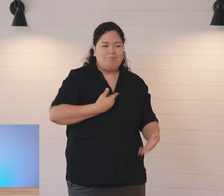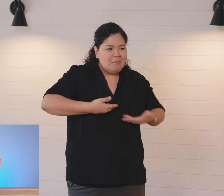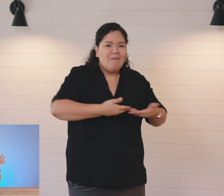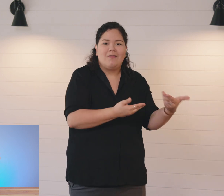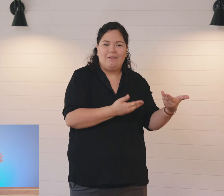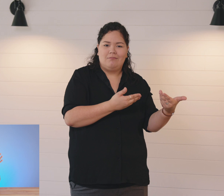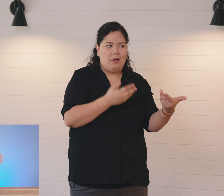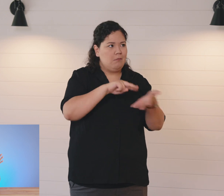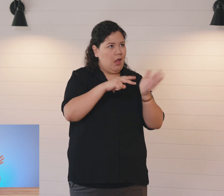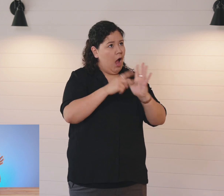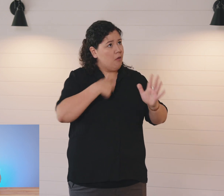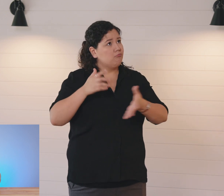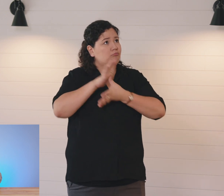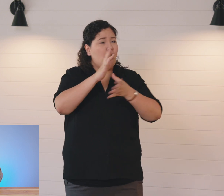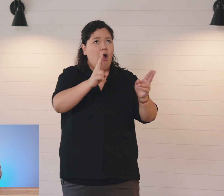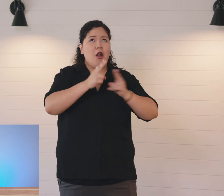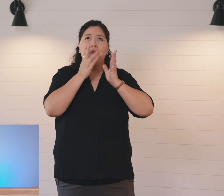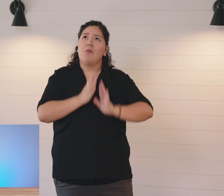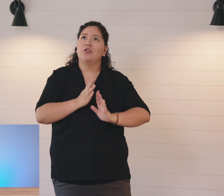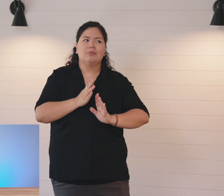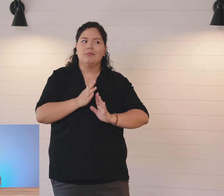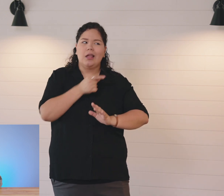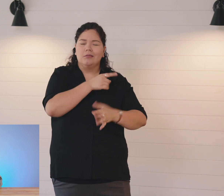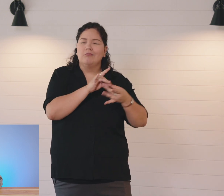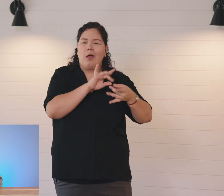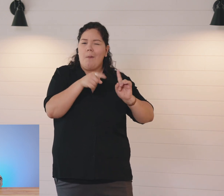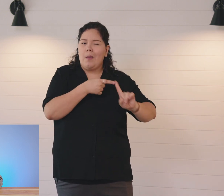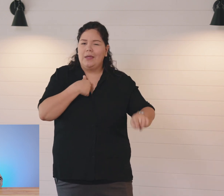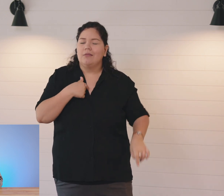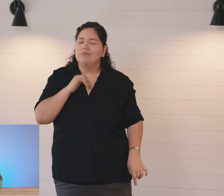So who's the most honored guy around? Haman's thinking, it's got to be me.